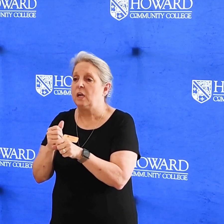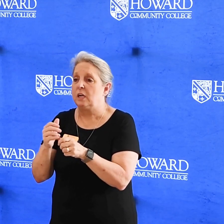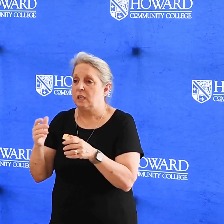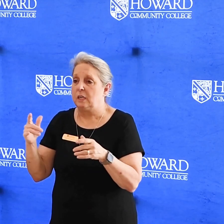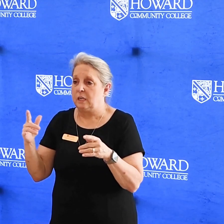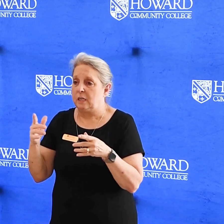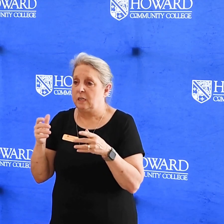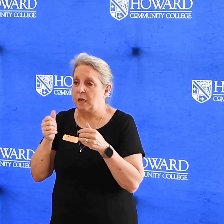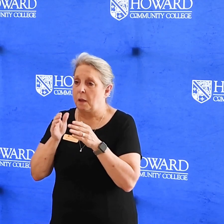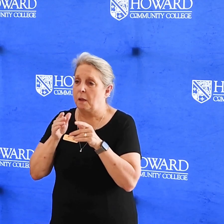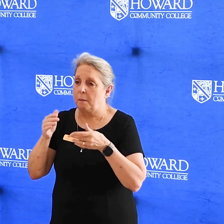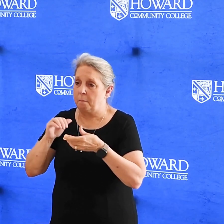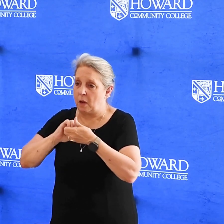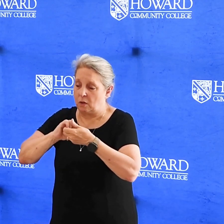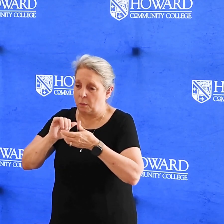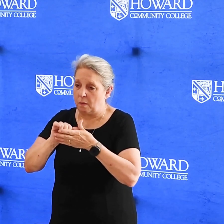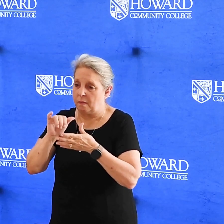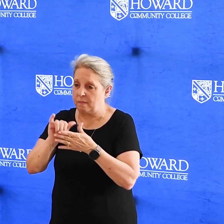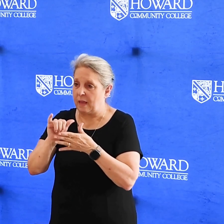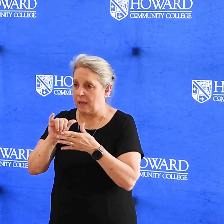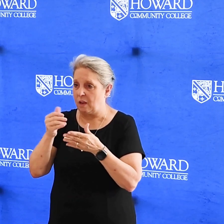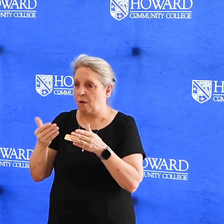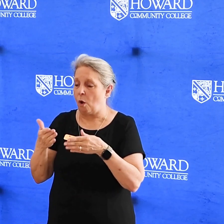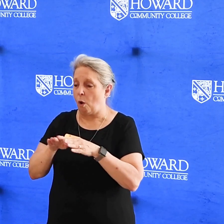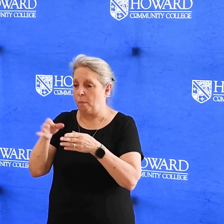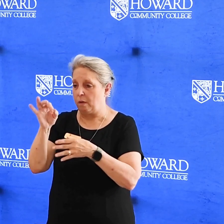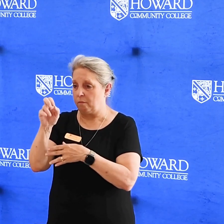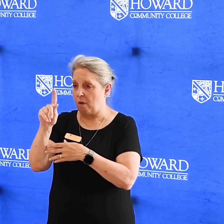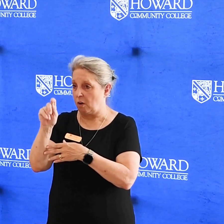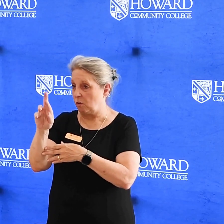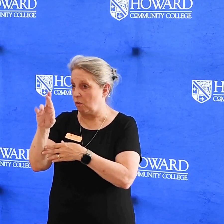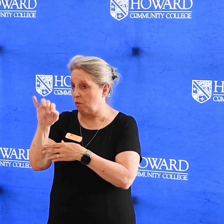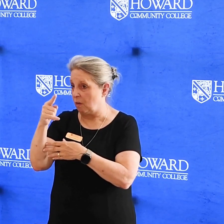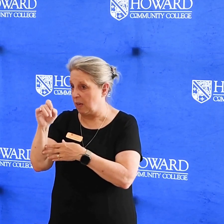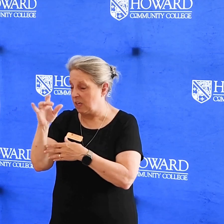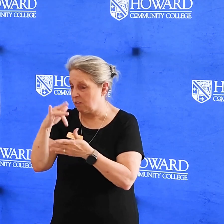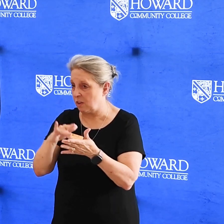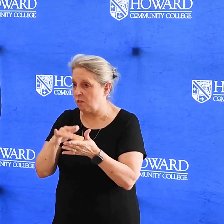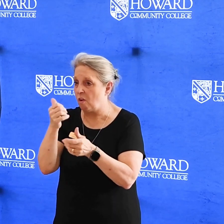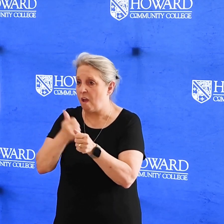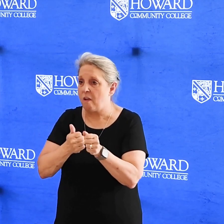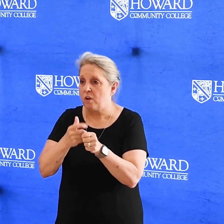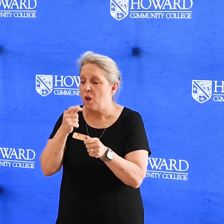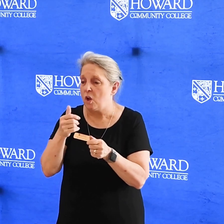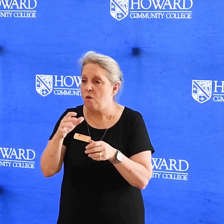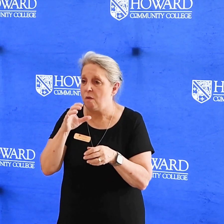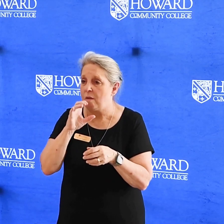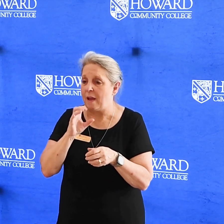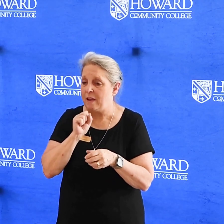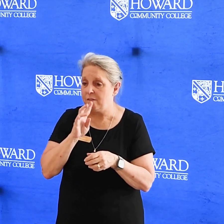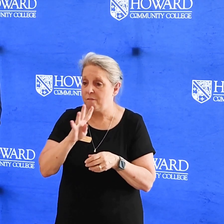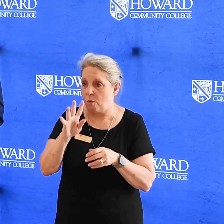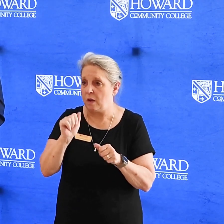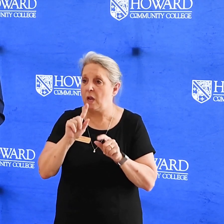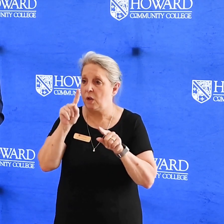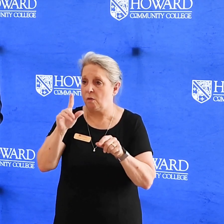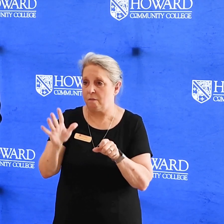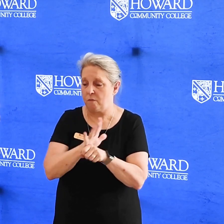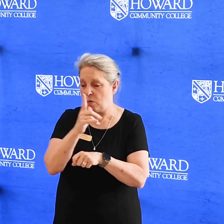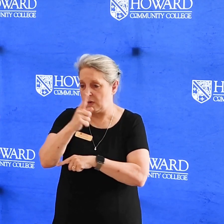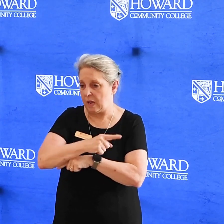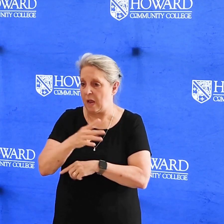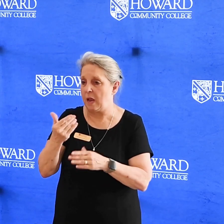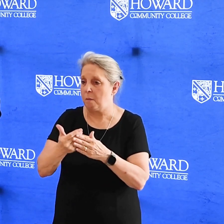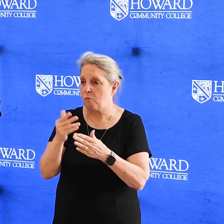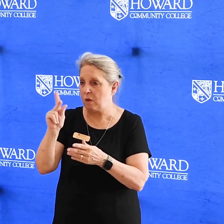of the Faulkner Ridge Center, these investments will ensure that every eligible 4-year-old will be able to attend full-day pre-K